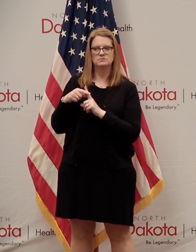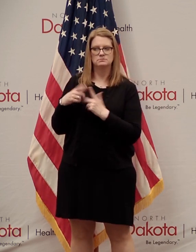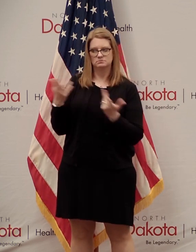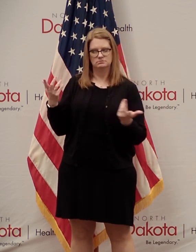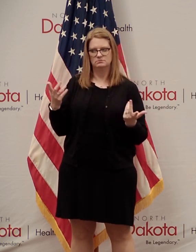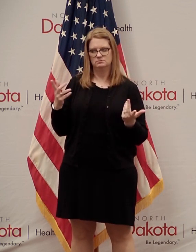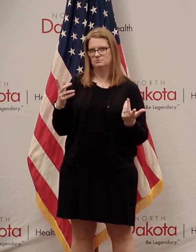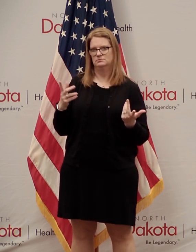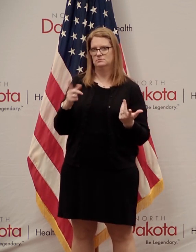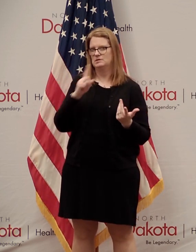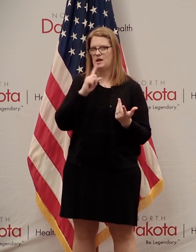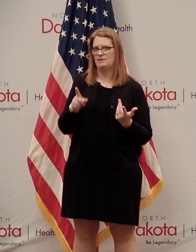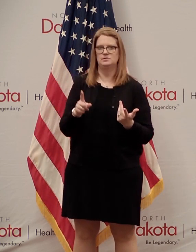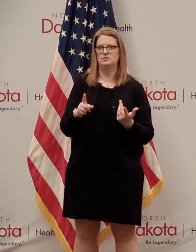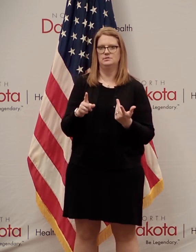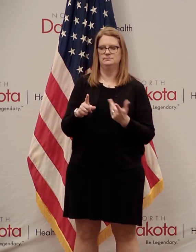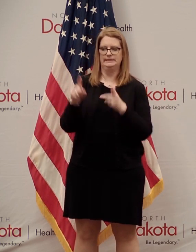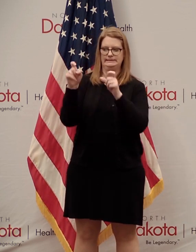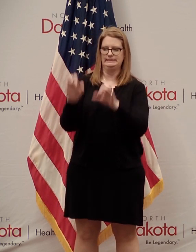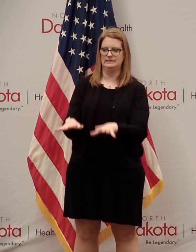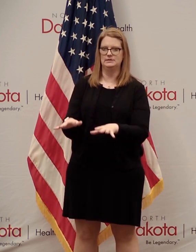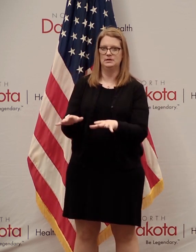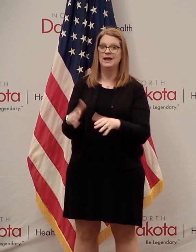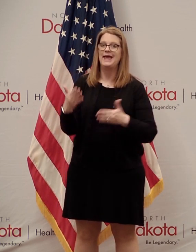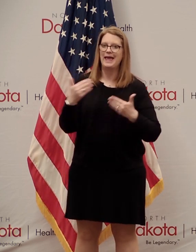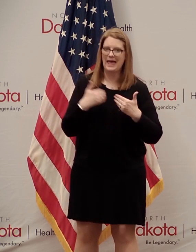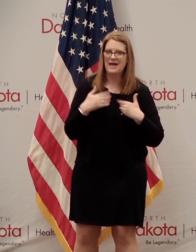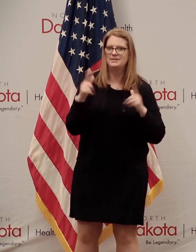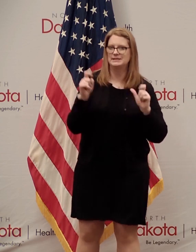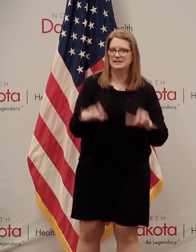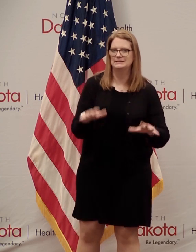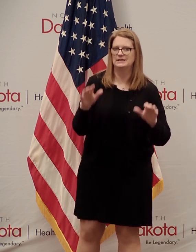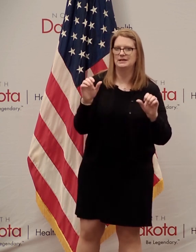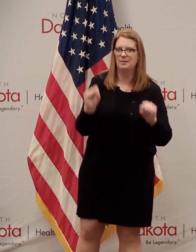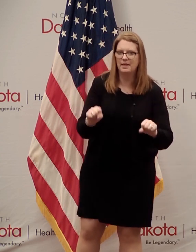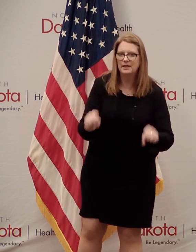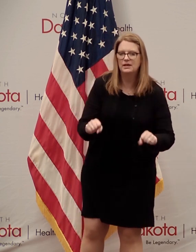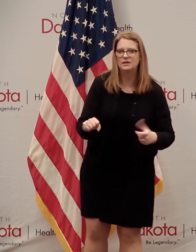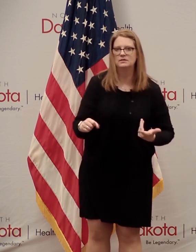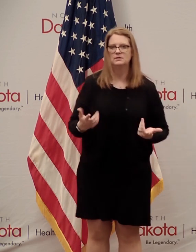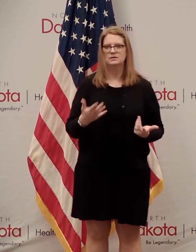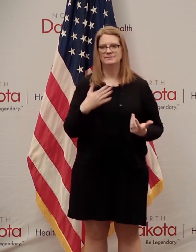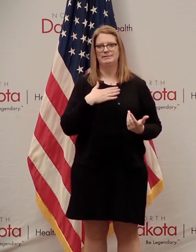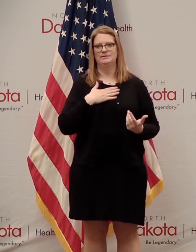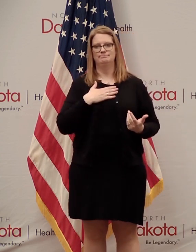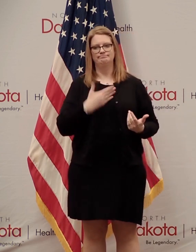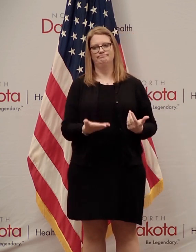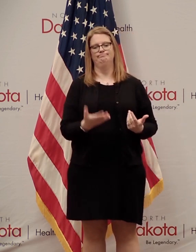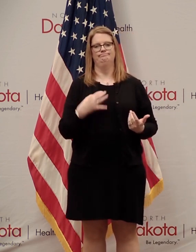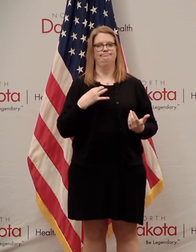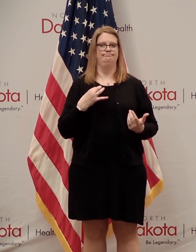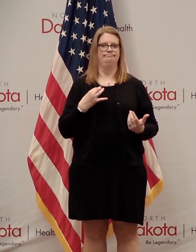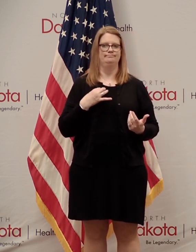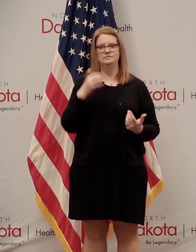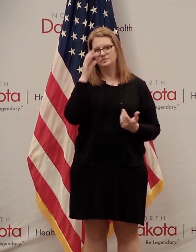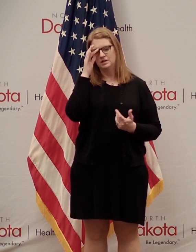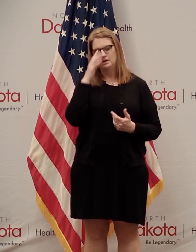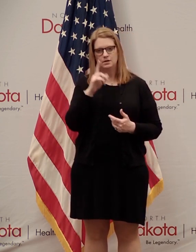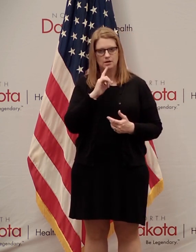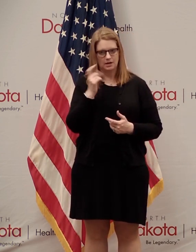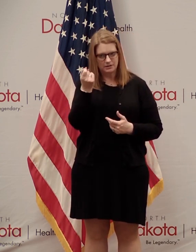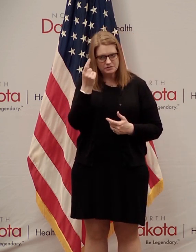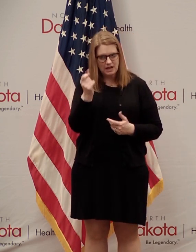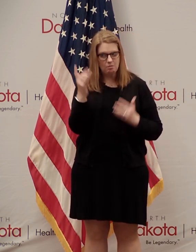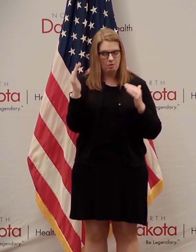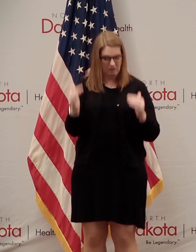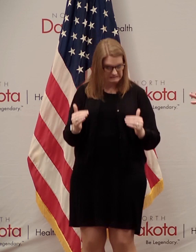should absolutely positively have the testing capacity, and we need you to step forward if we're going to get our testing up where we need it to be.